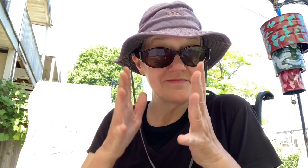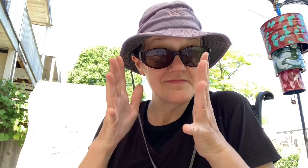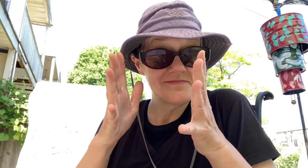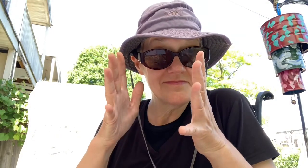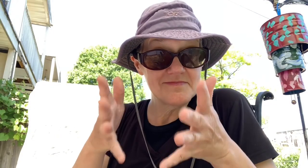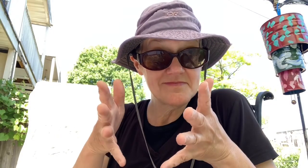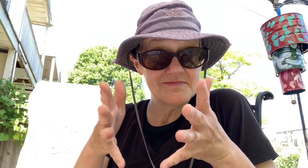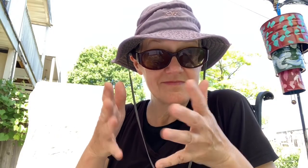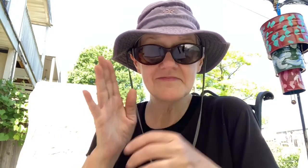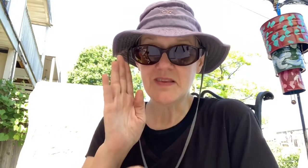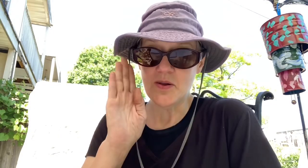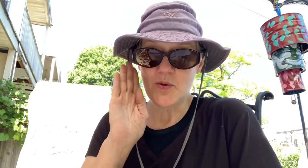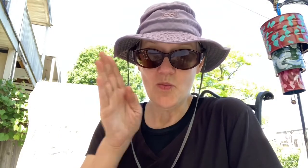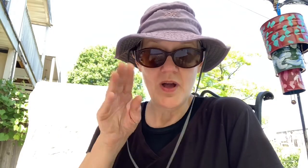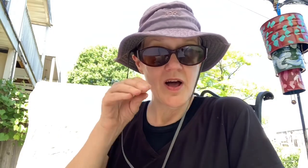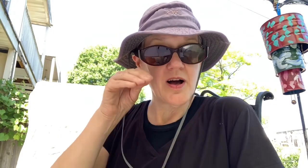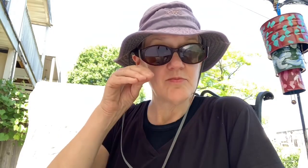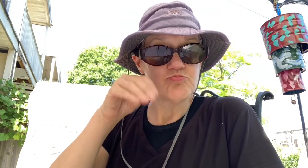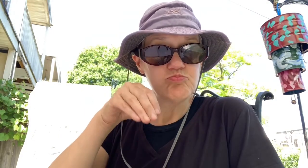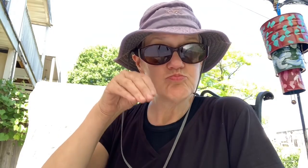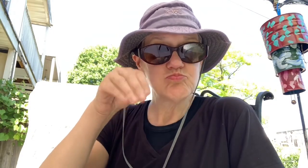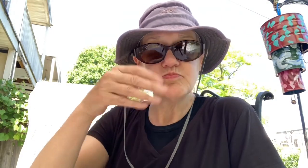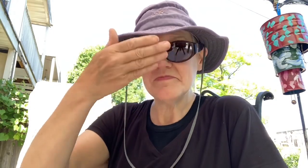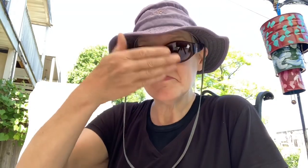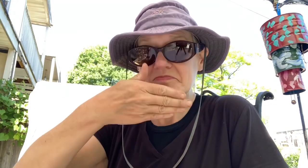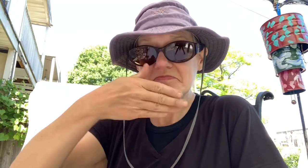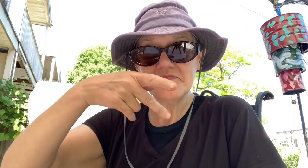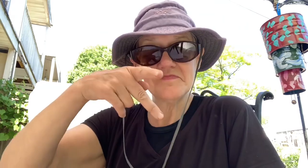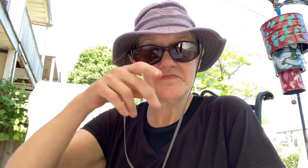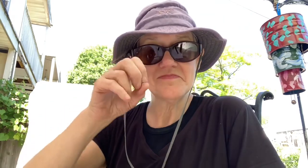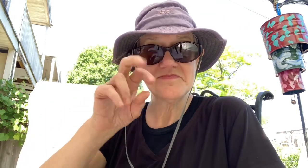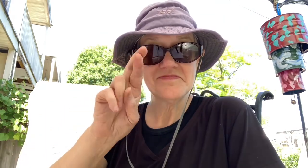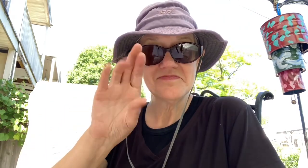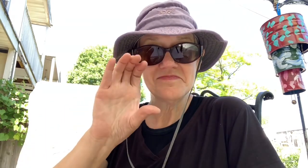And the ones that are left over, we'll put into the front porch pots.